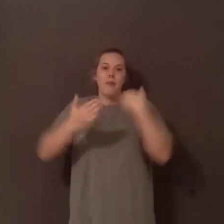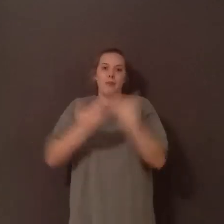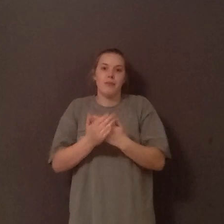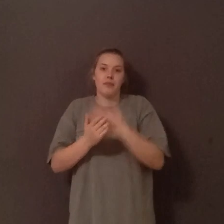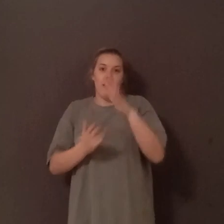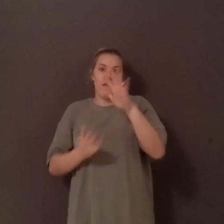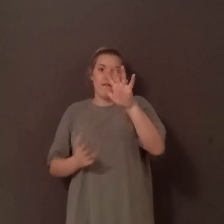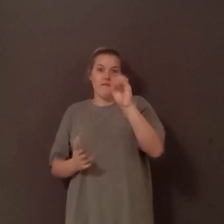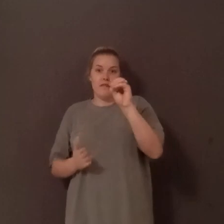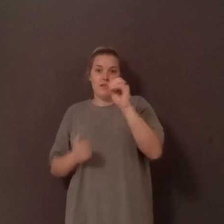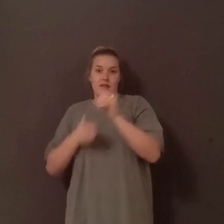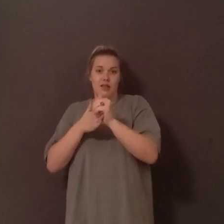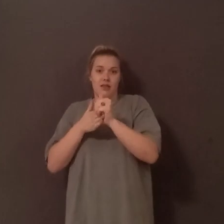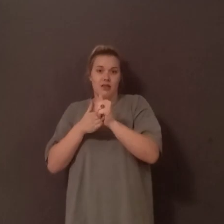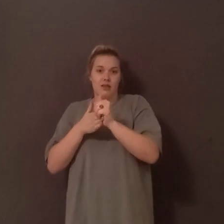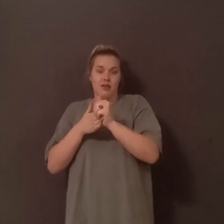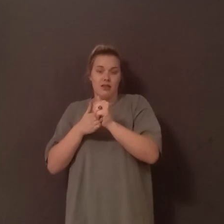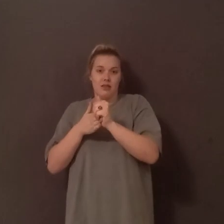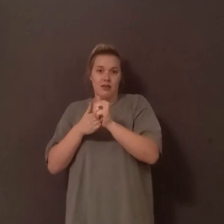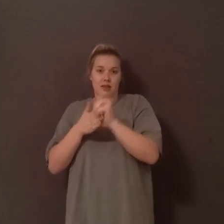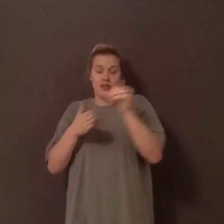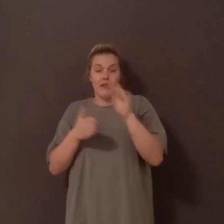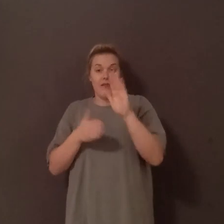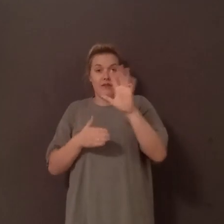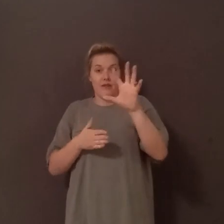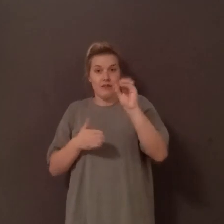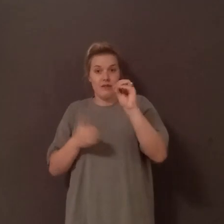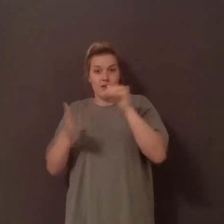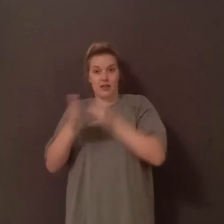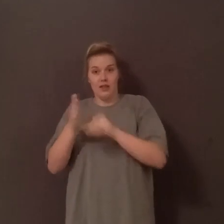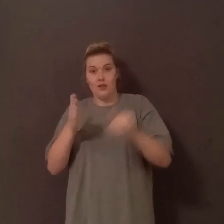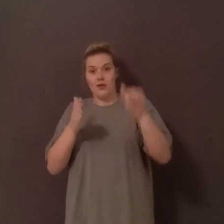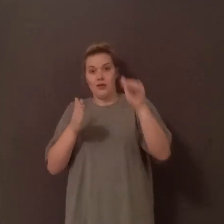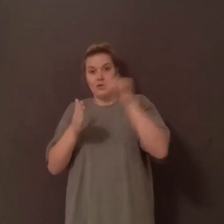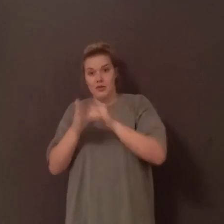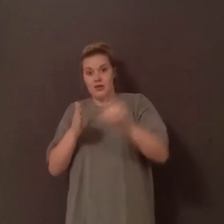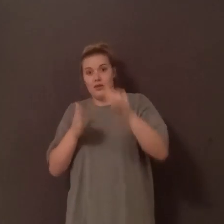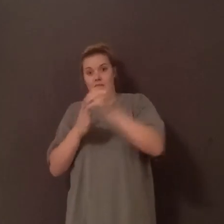$50,000. About $50,000. $50,000.